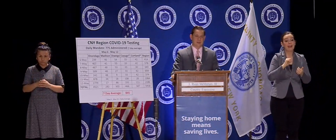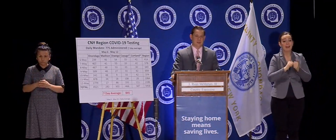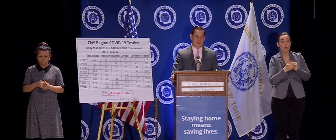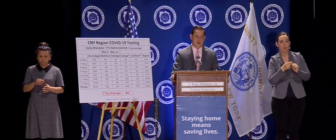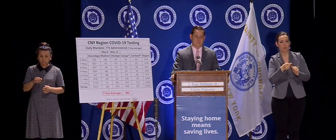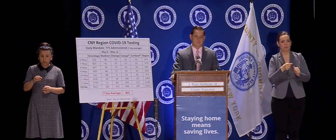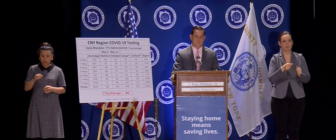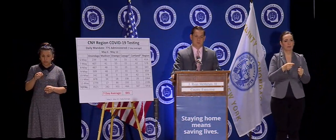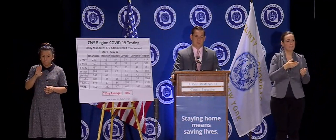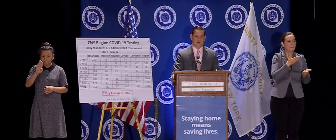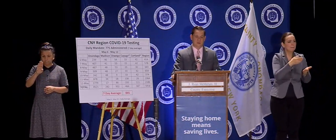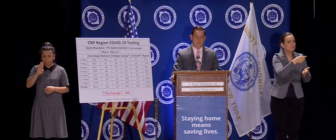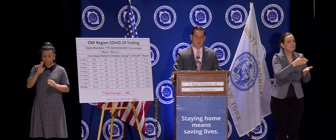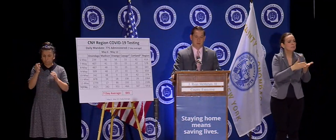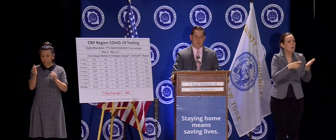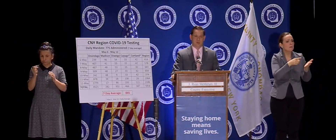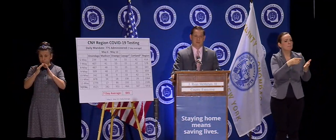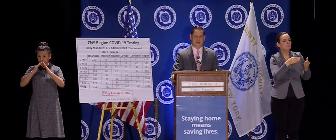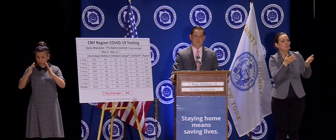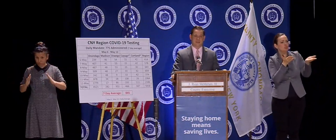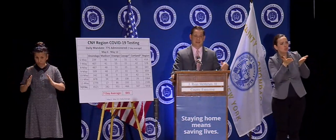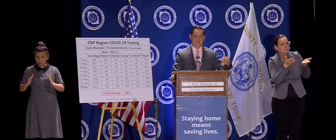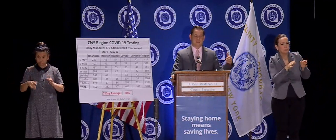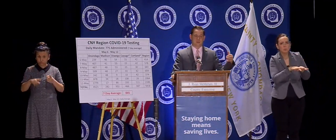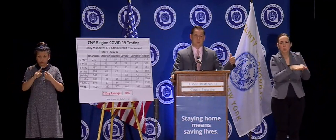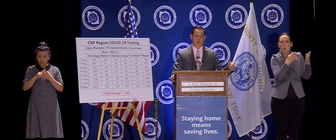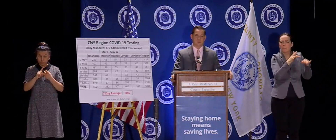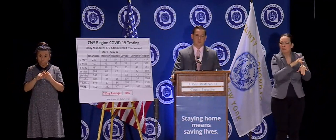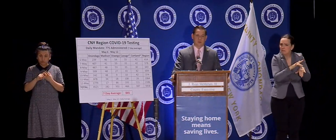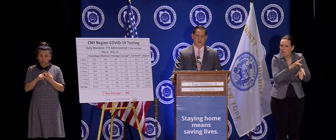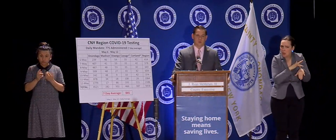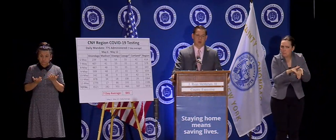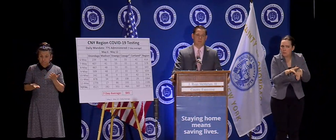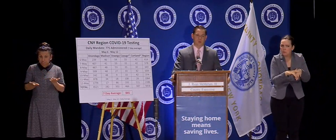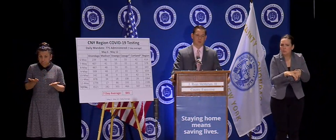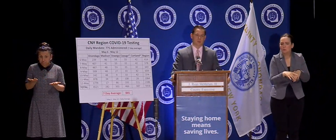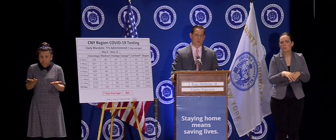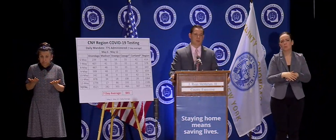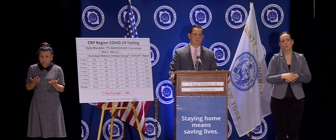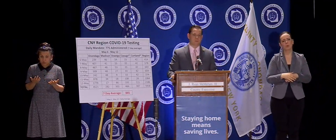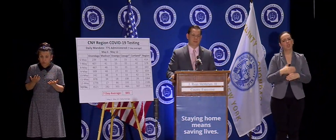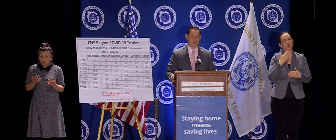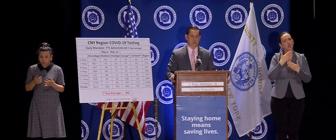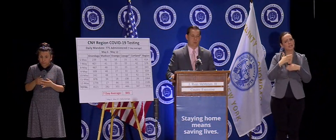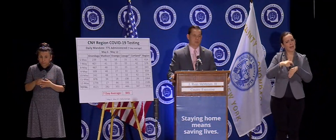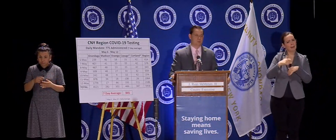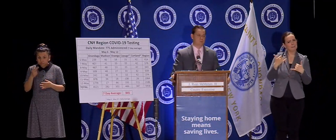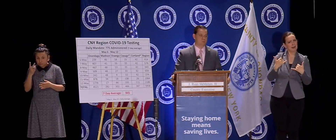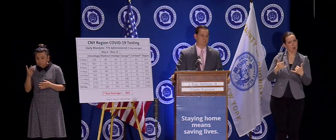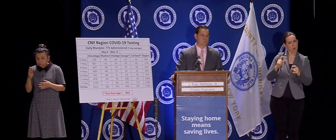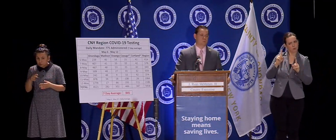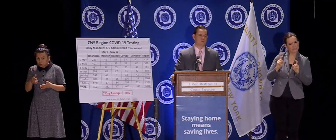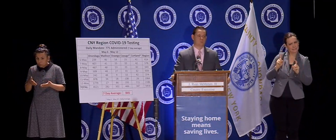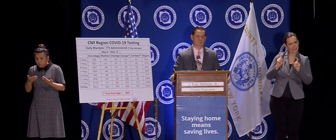again, and that might be a good time to test some of those numbers a little bit, but not too